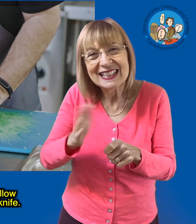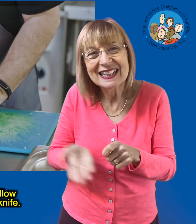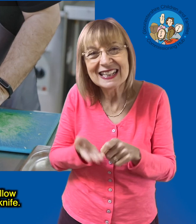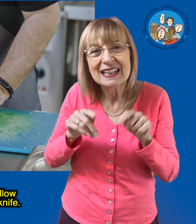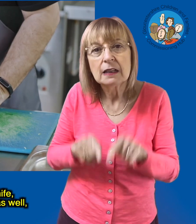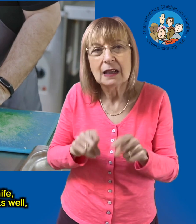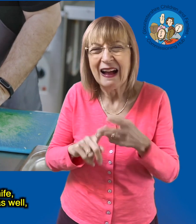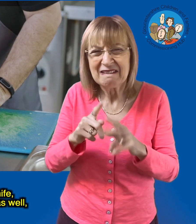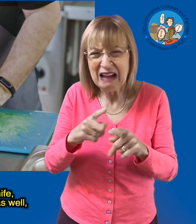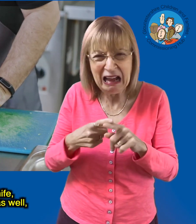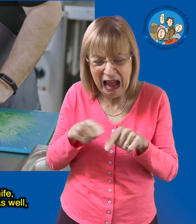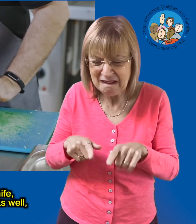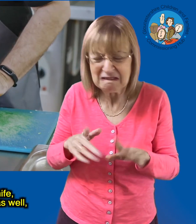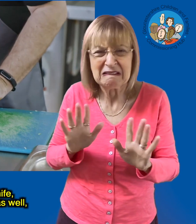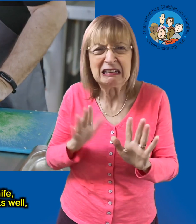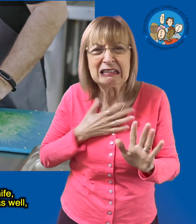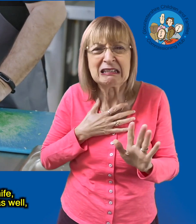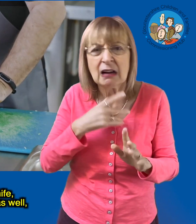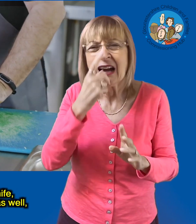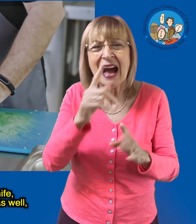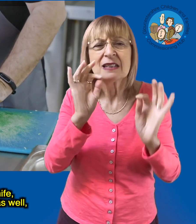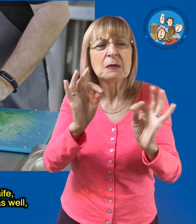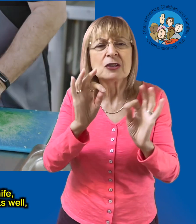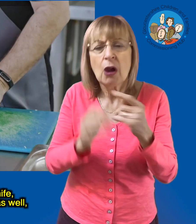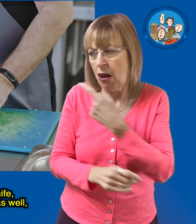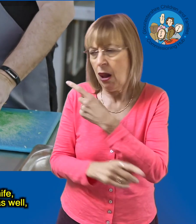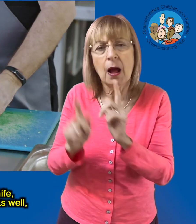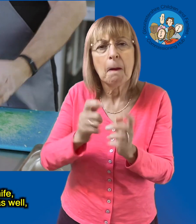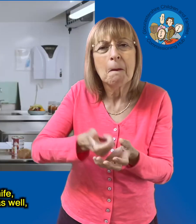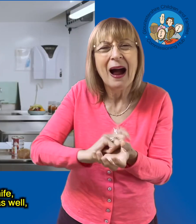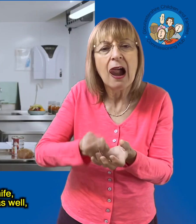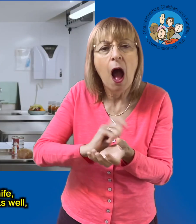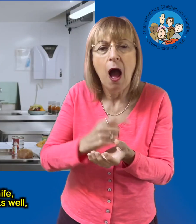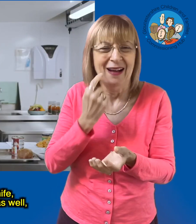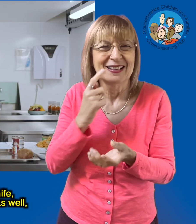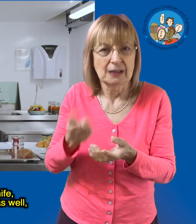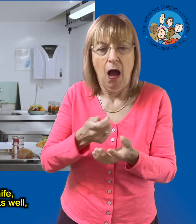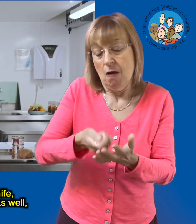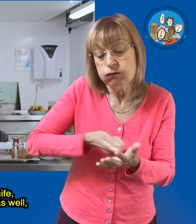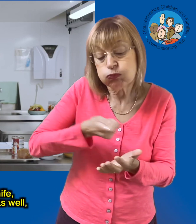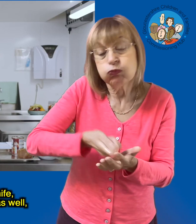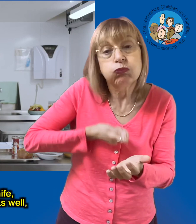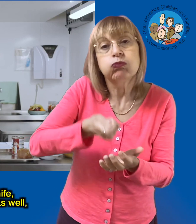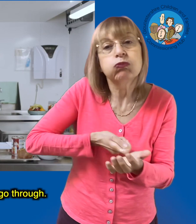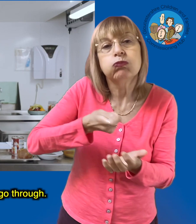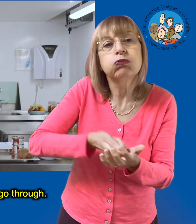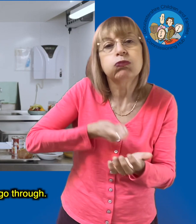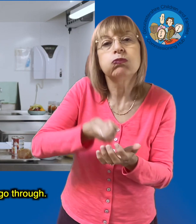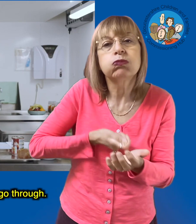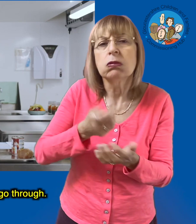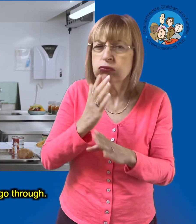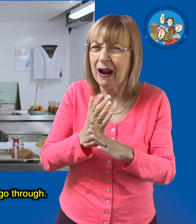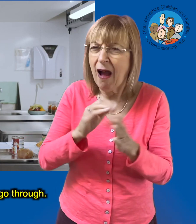with a knife. If you're not comfortable with a knife though, you could use a peeler to peel it off as well, but the skin is